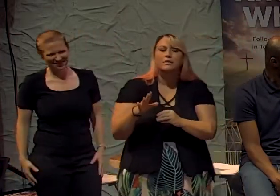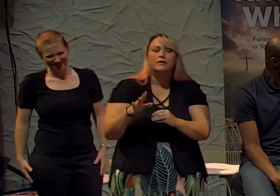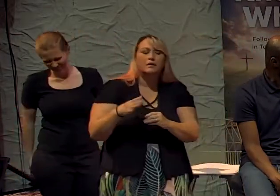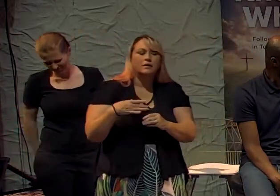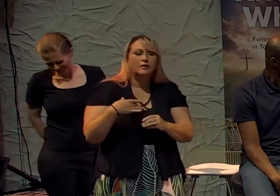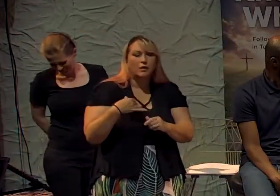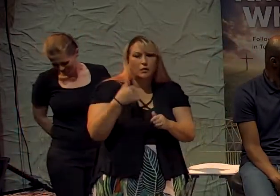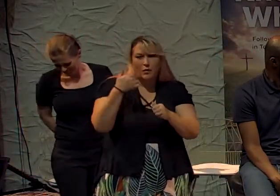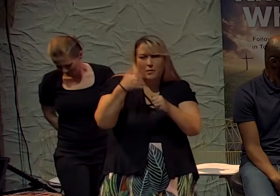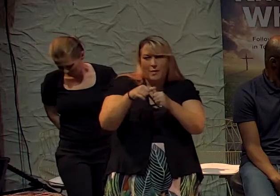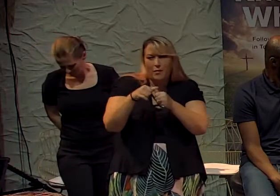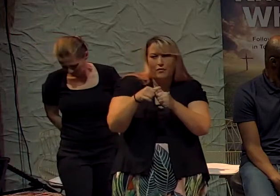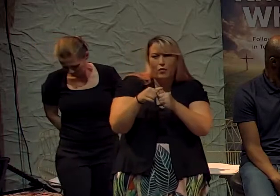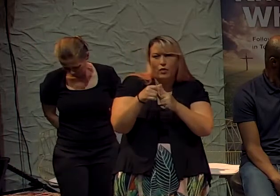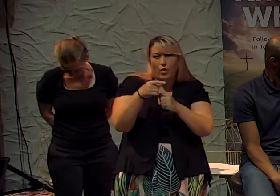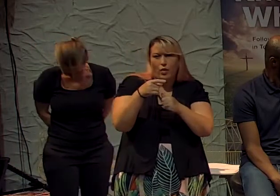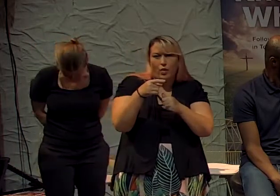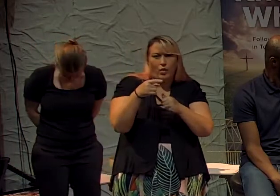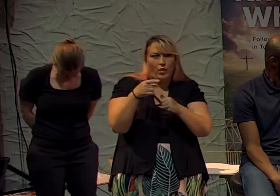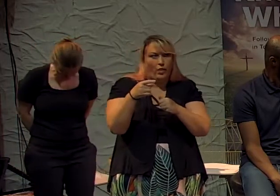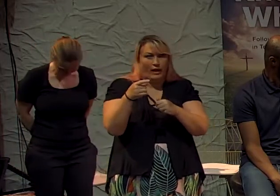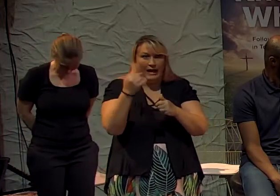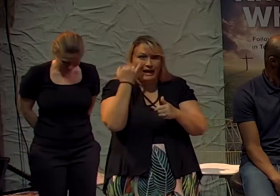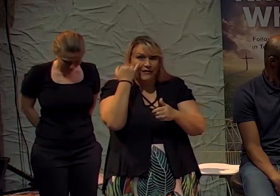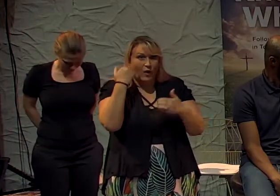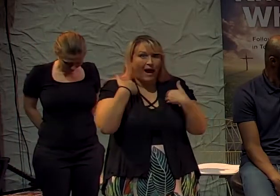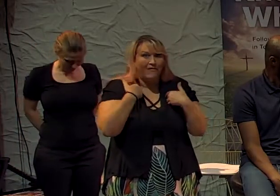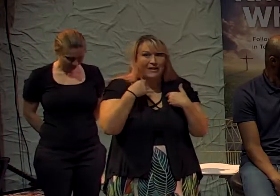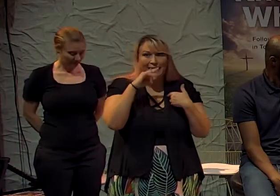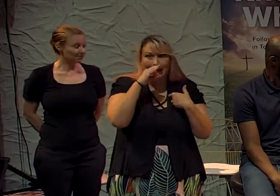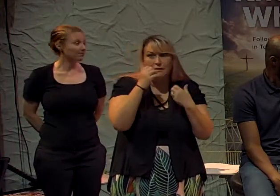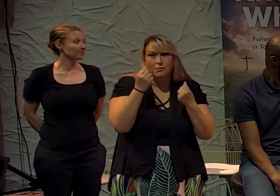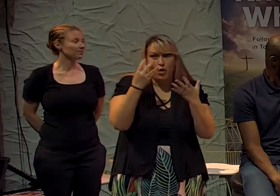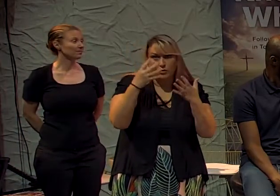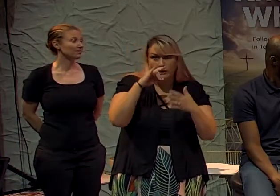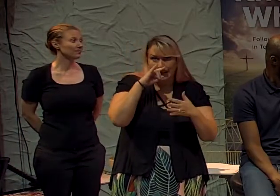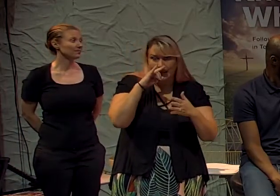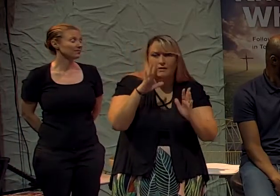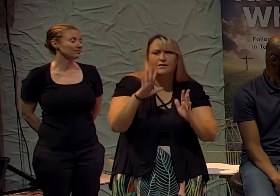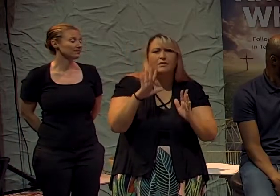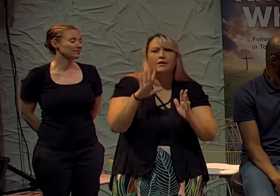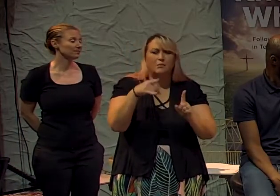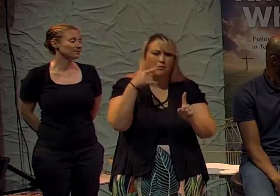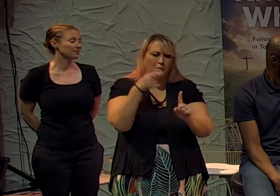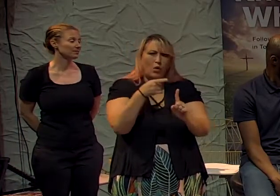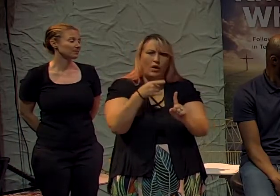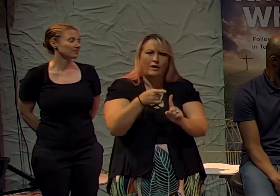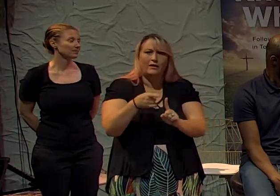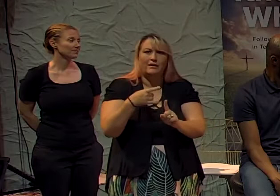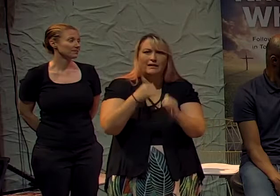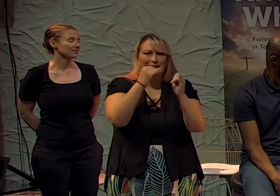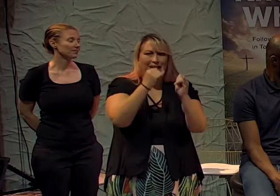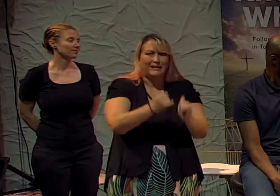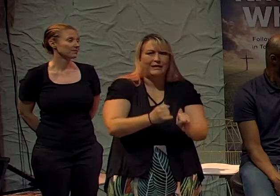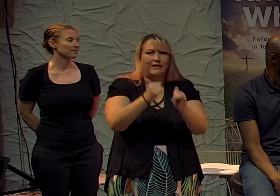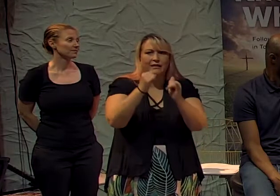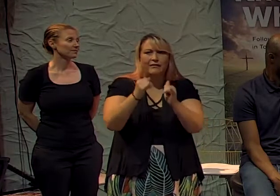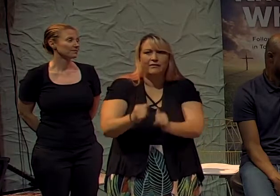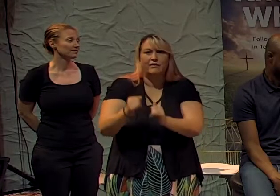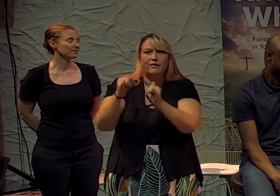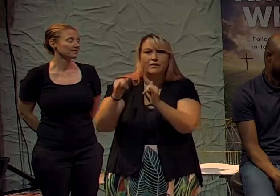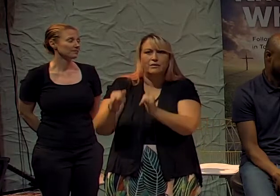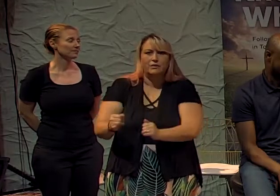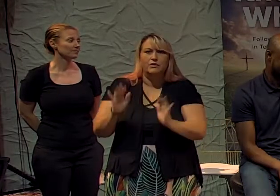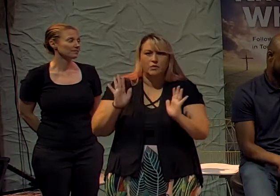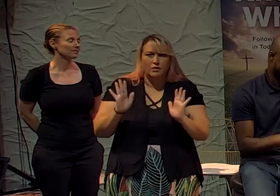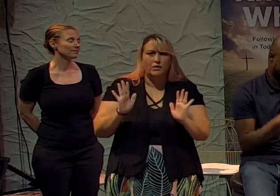that for those that do have kids and or multiple kids, I think the key was that you took them each individual. I mean, we